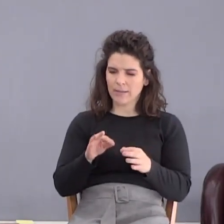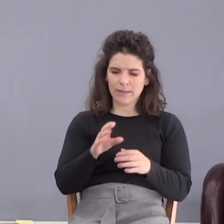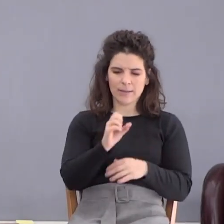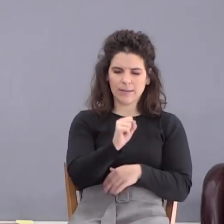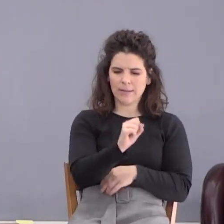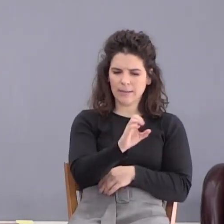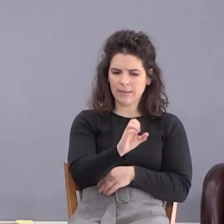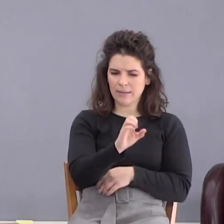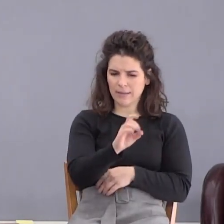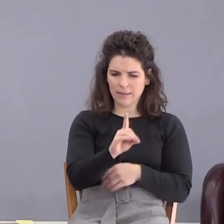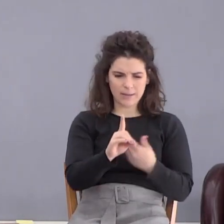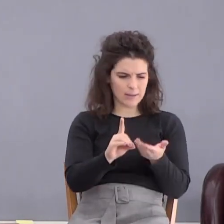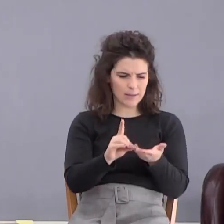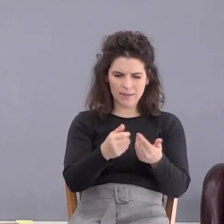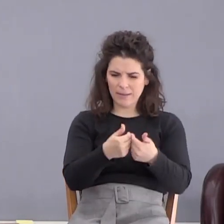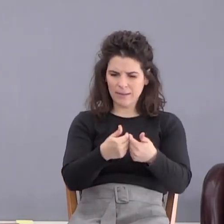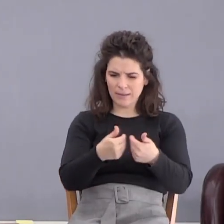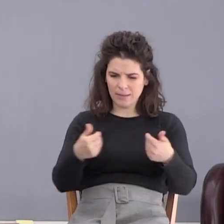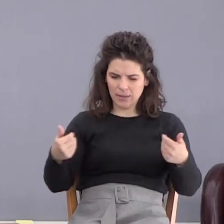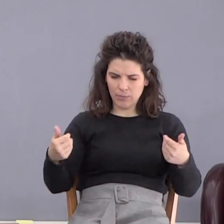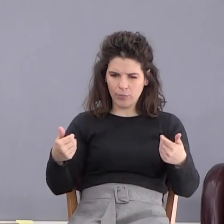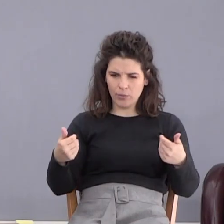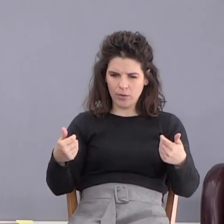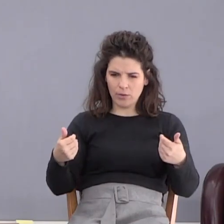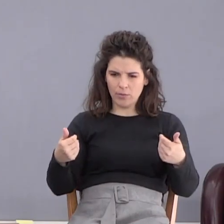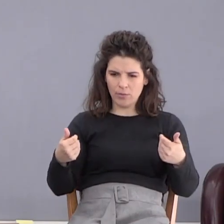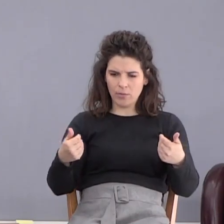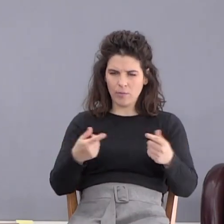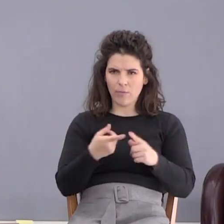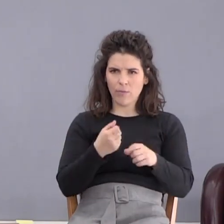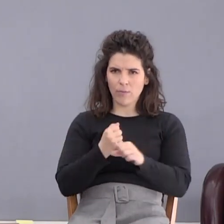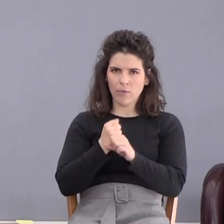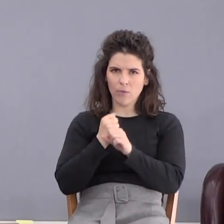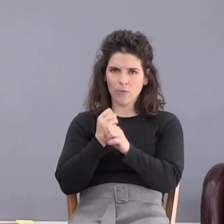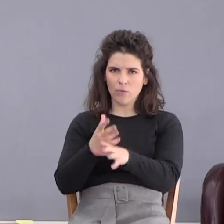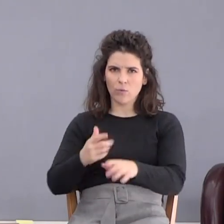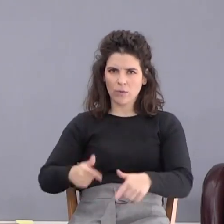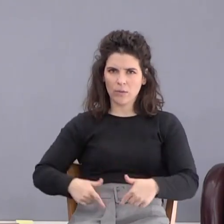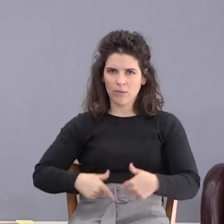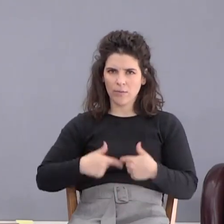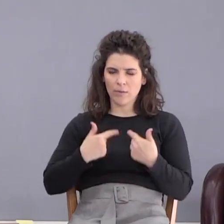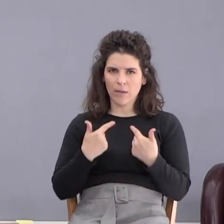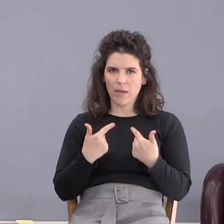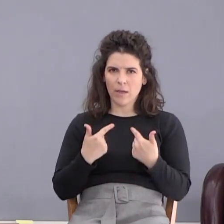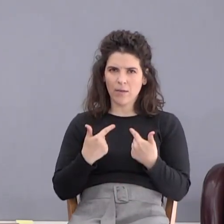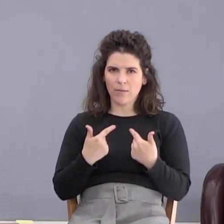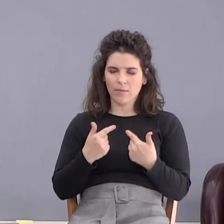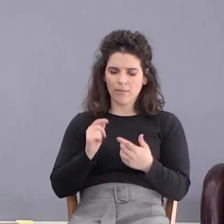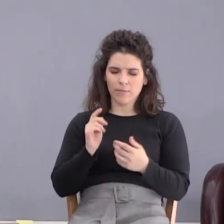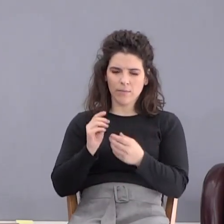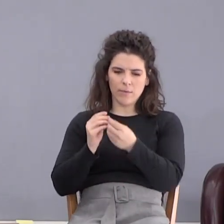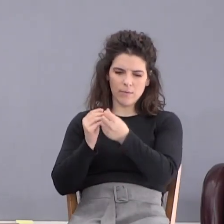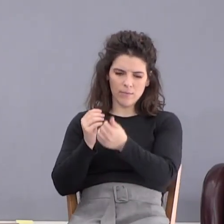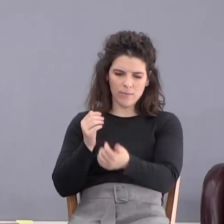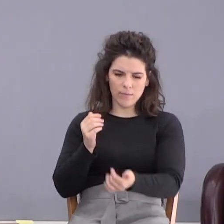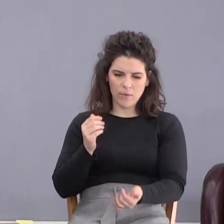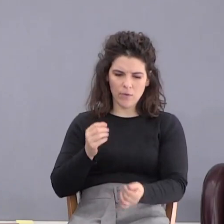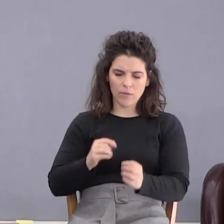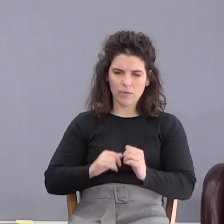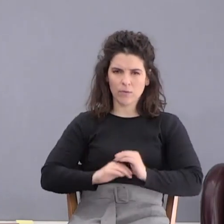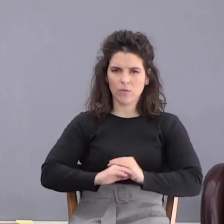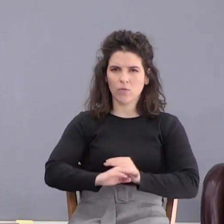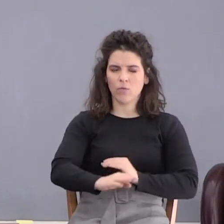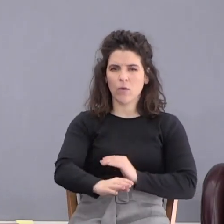seed is now separated from the source of life. And it falls into the